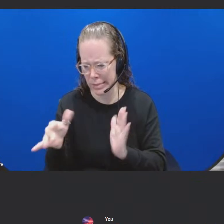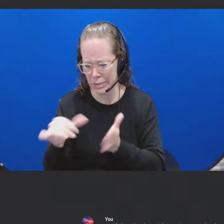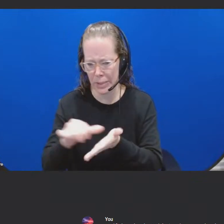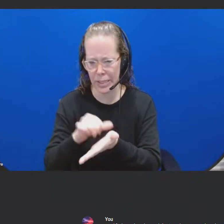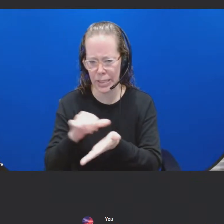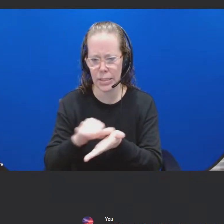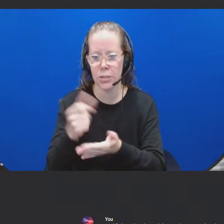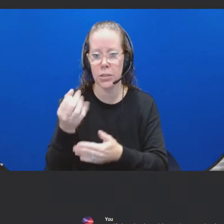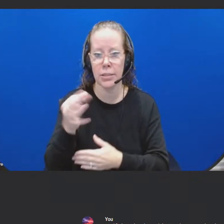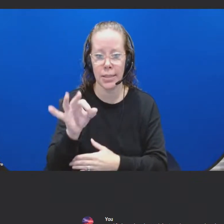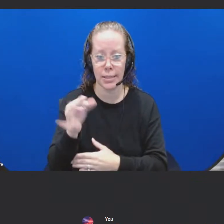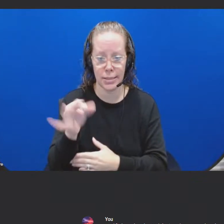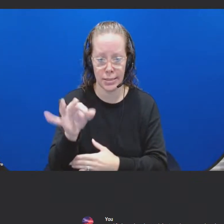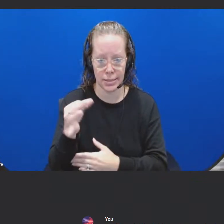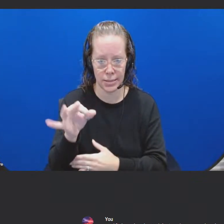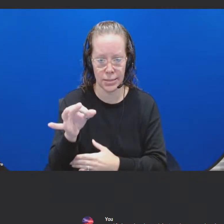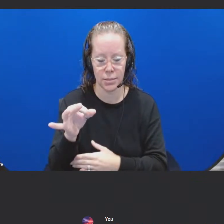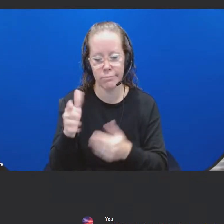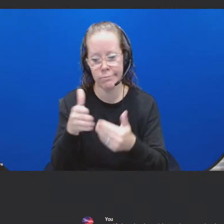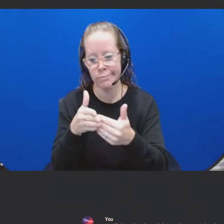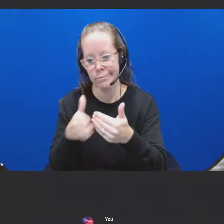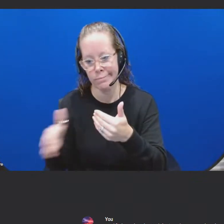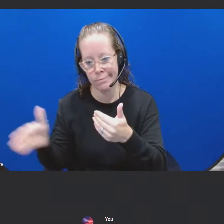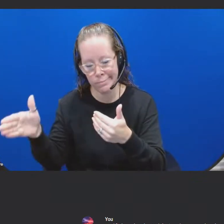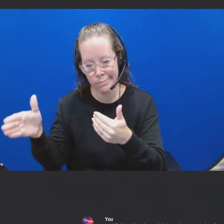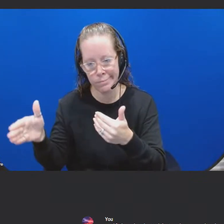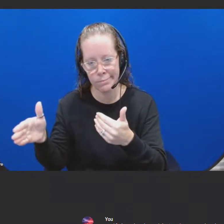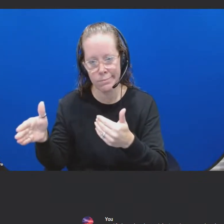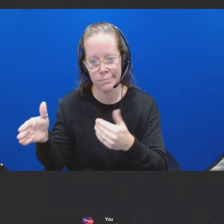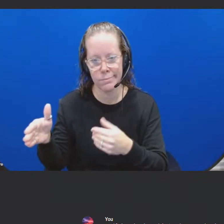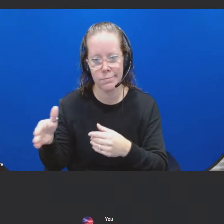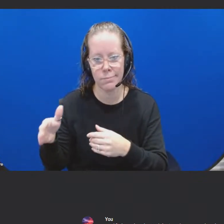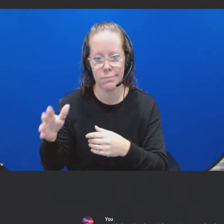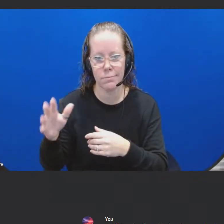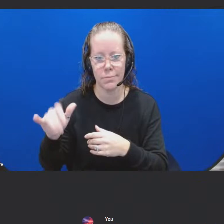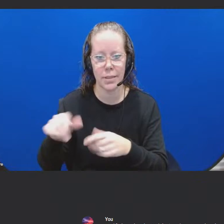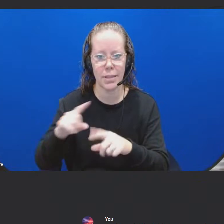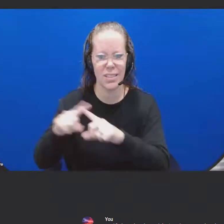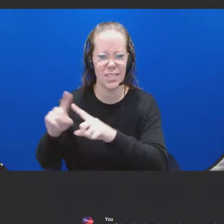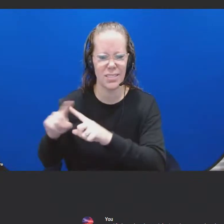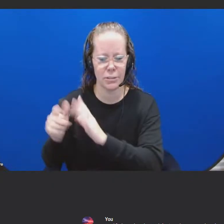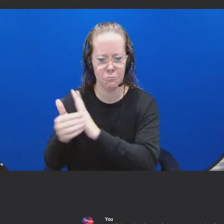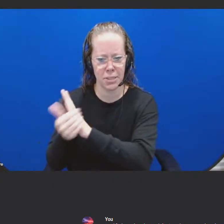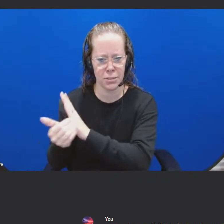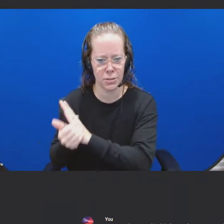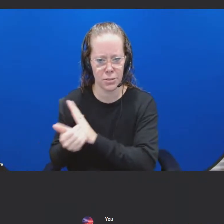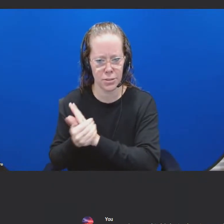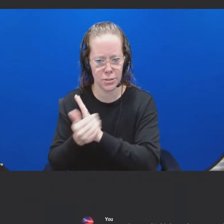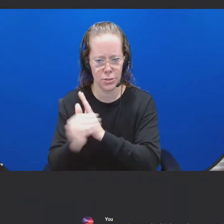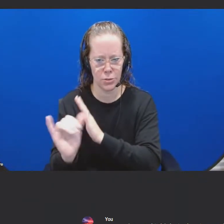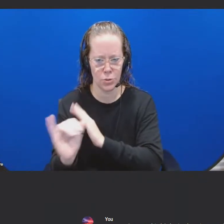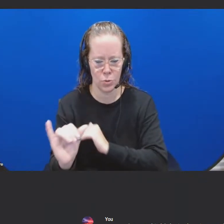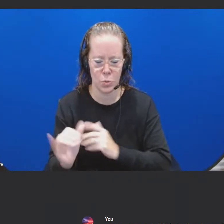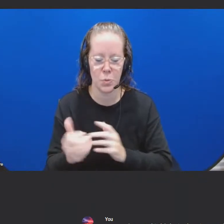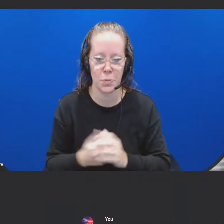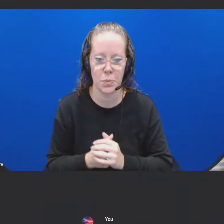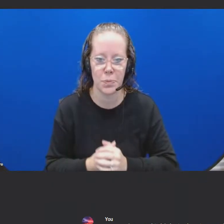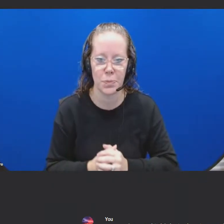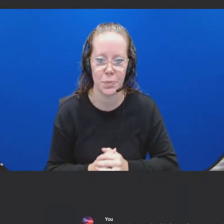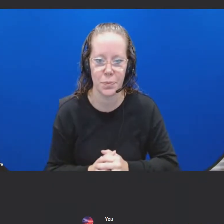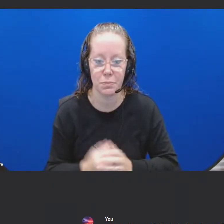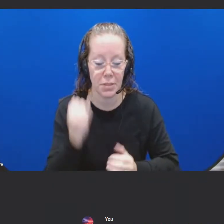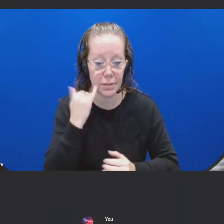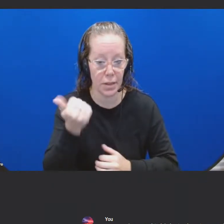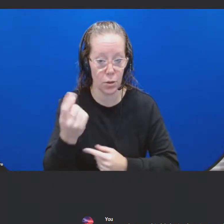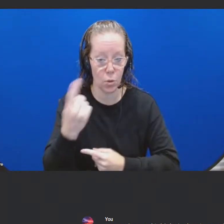19. The rest of the policy are various appendices which you might find useful. If you have any questions